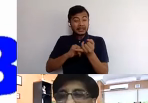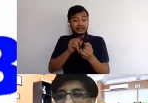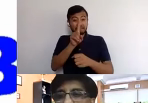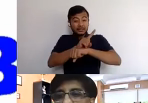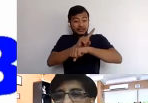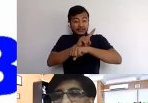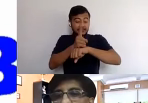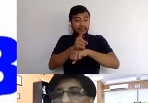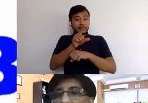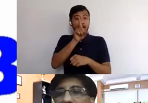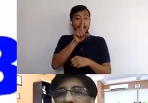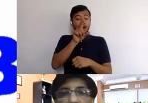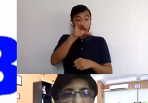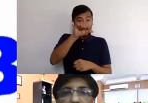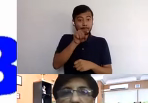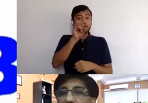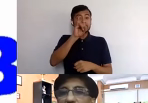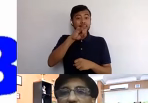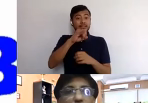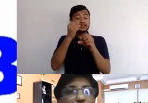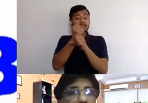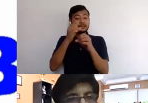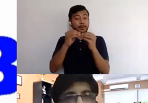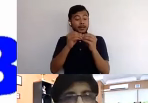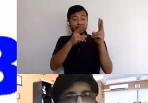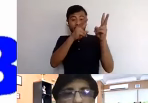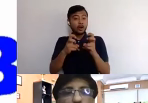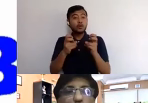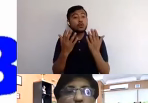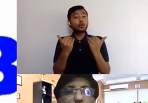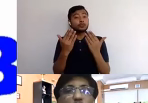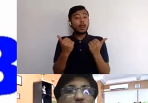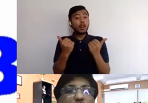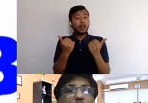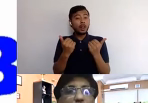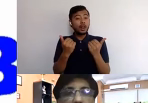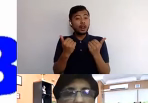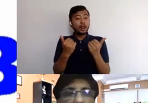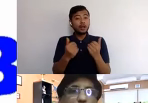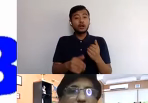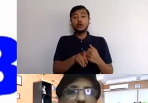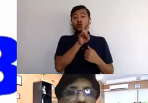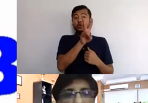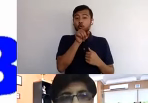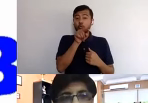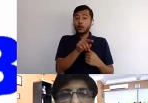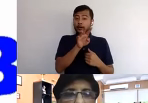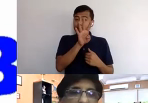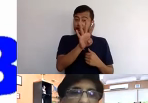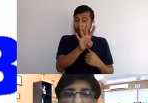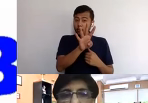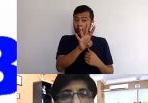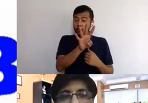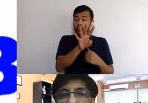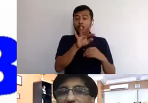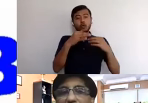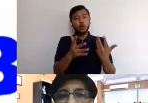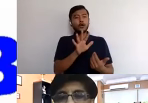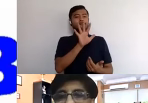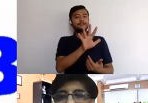access broadband proliferation. It works in both 2.45 GHz. It's a dual band. We have an web DMS support,